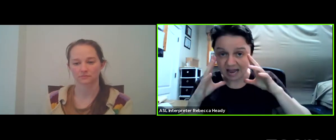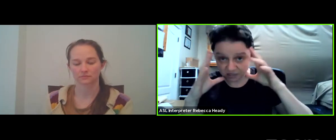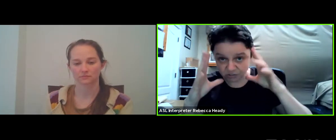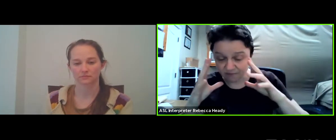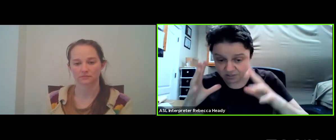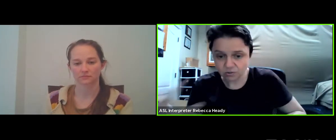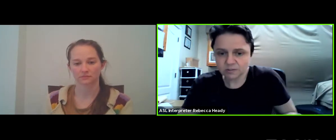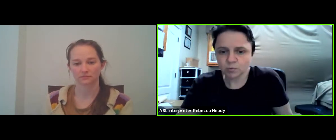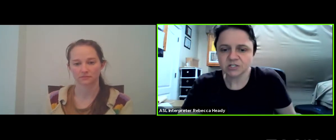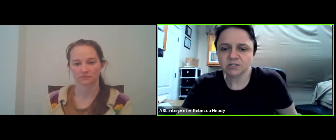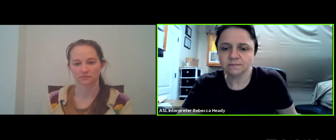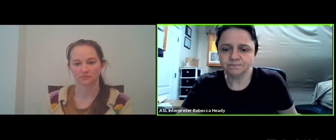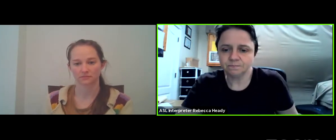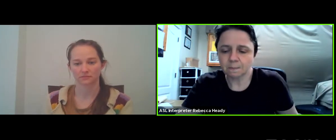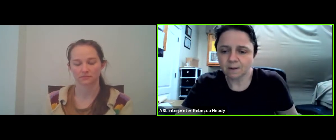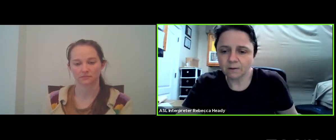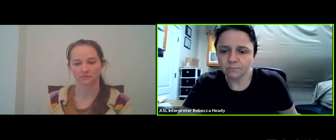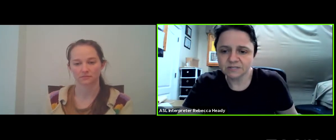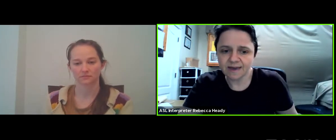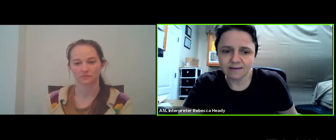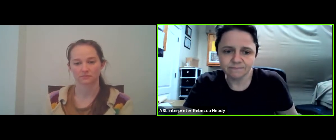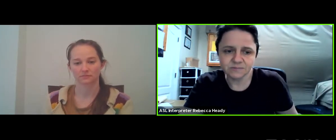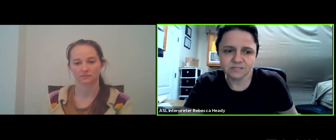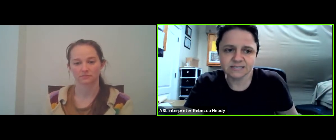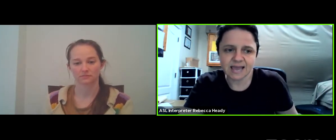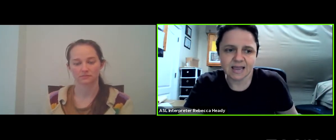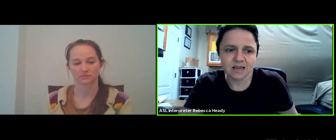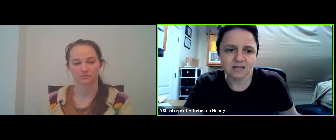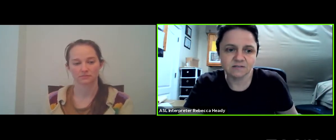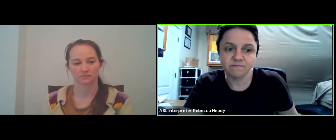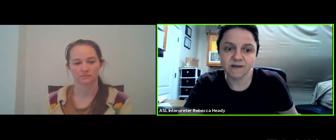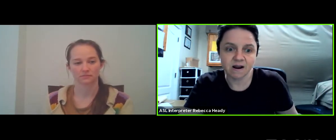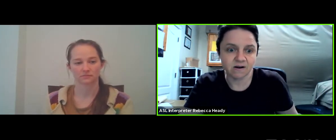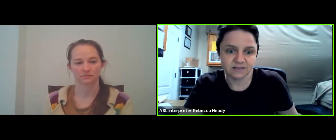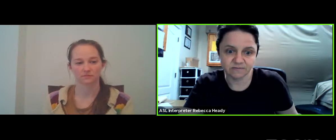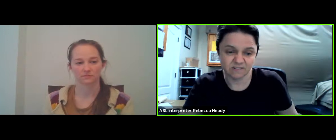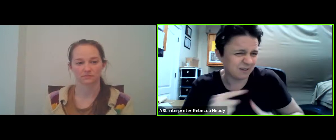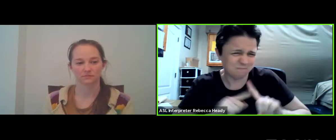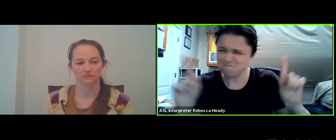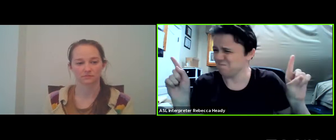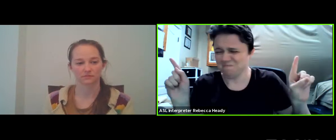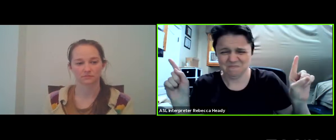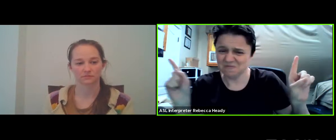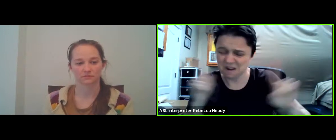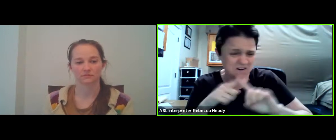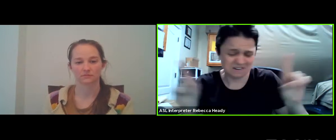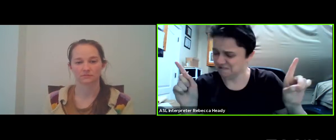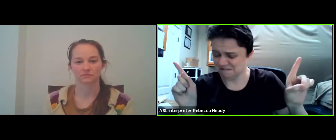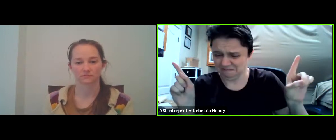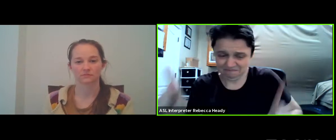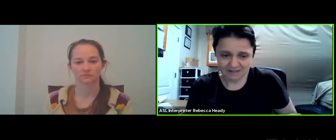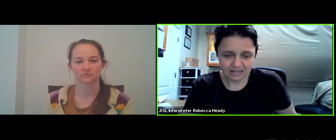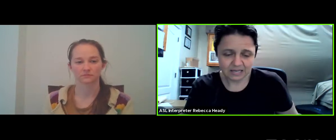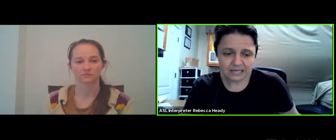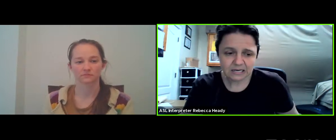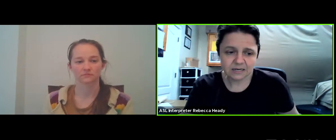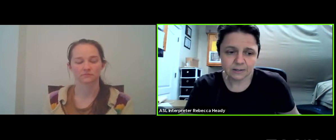exaggerated and you can add your facial expression to that to say it's very different, like very